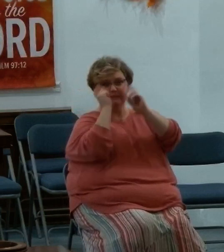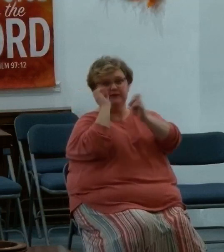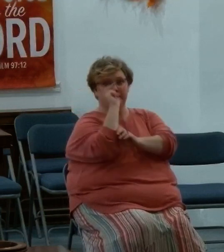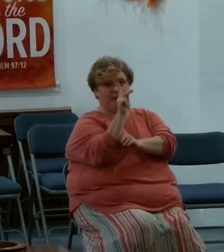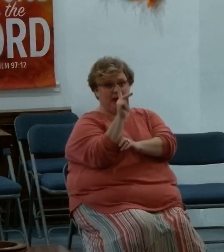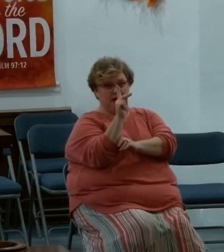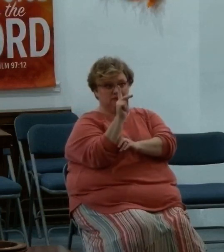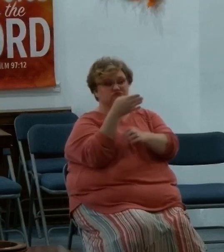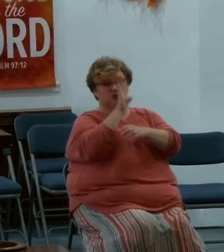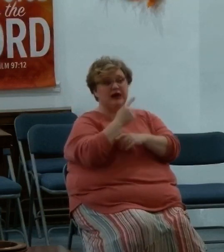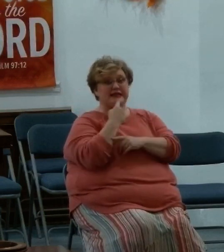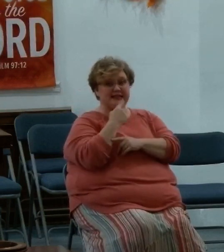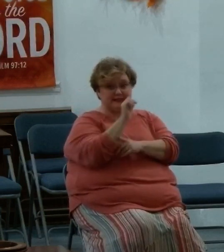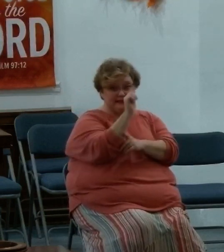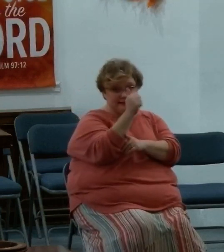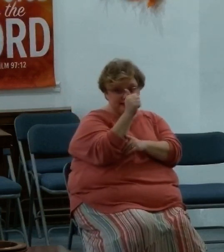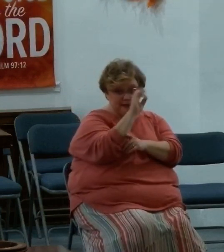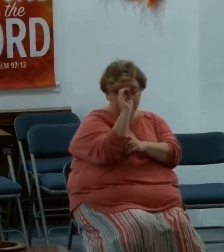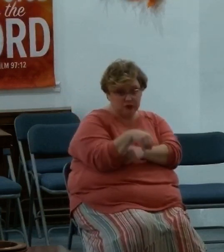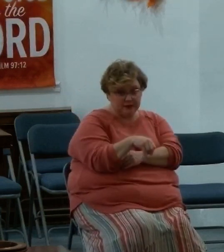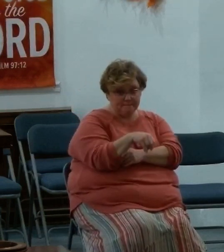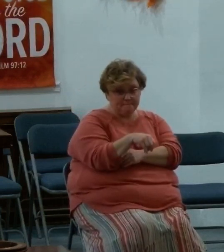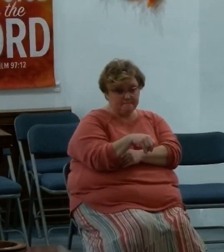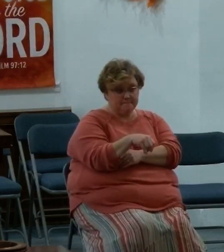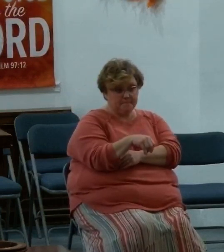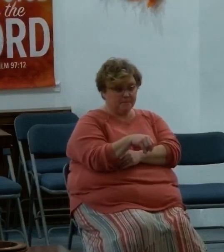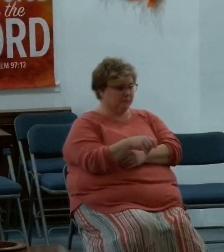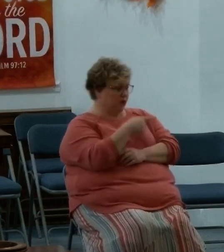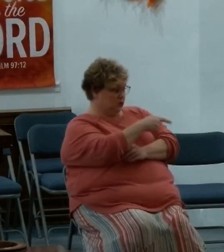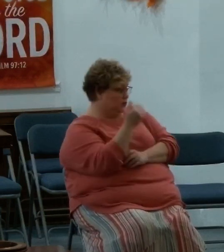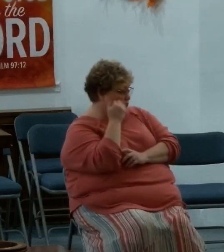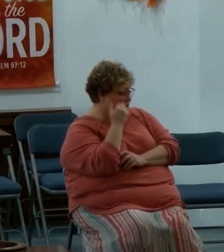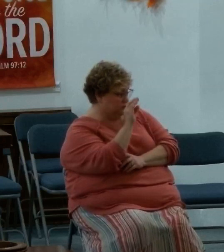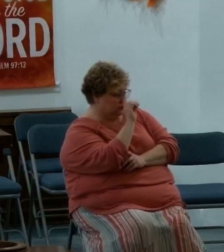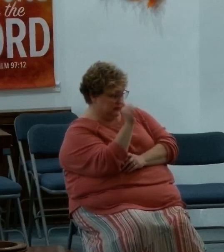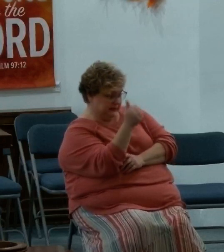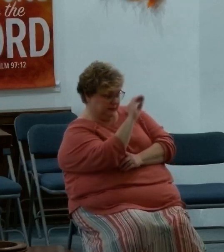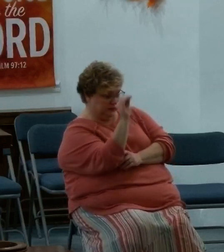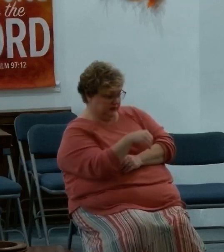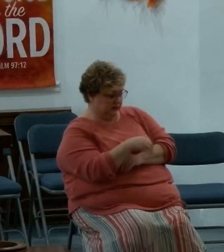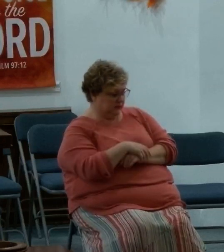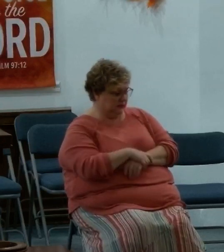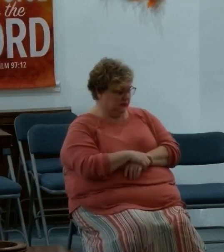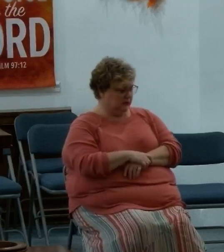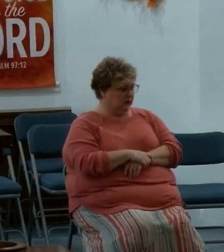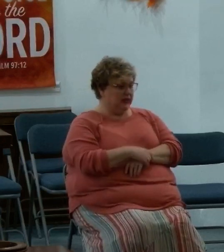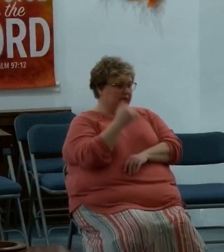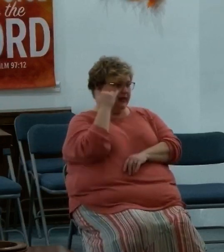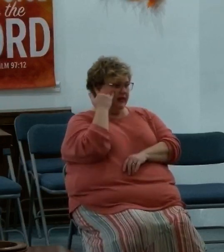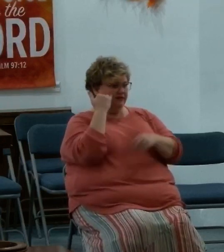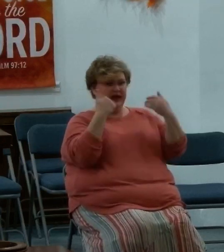know 10%, but you too big, you know 10%. So you're doing math in school. So if I've